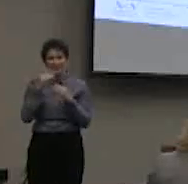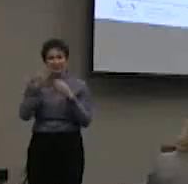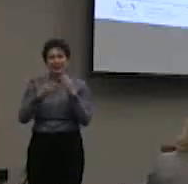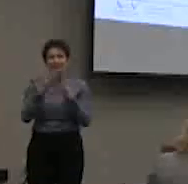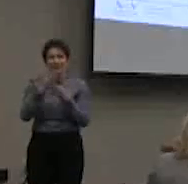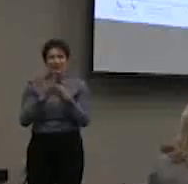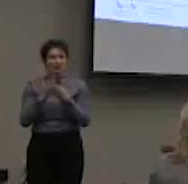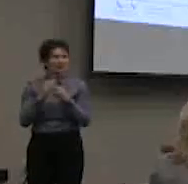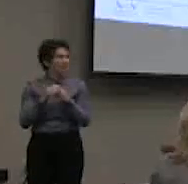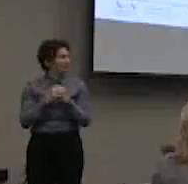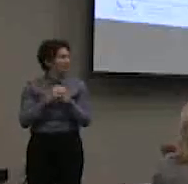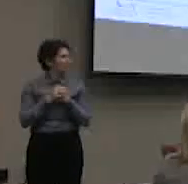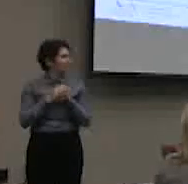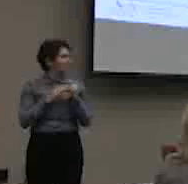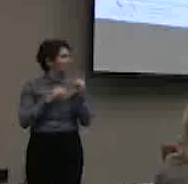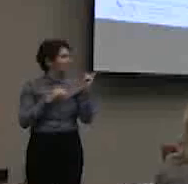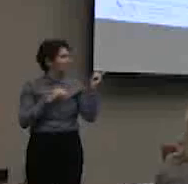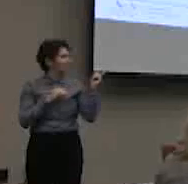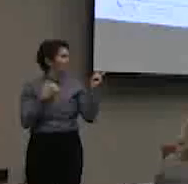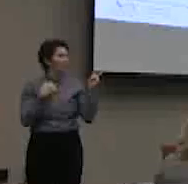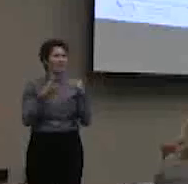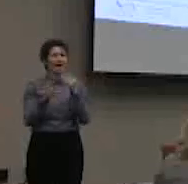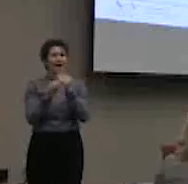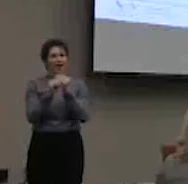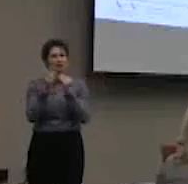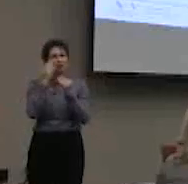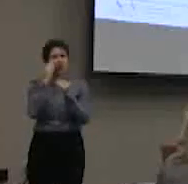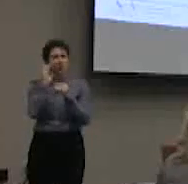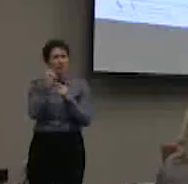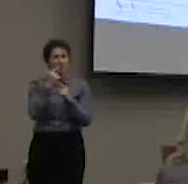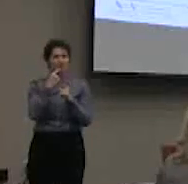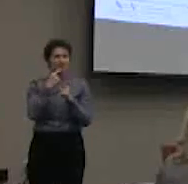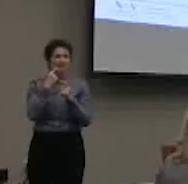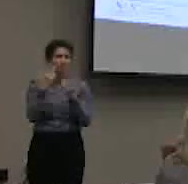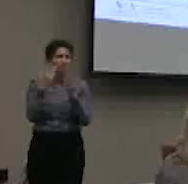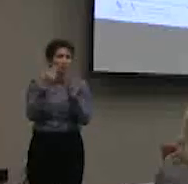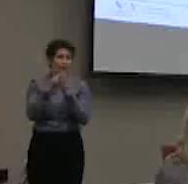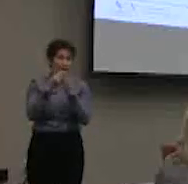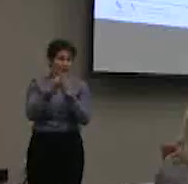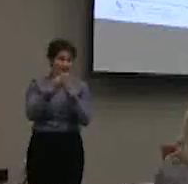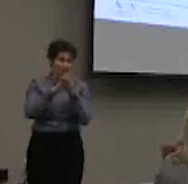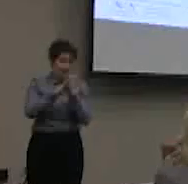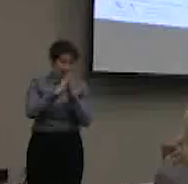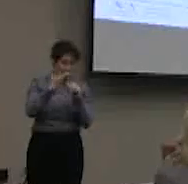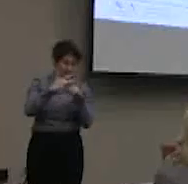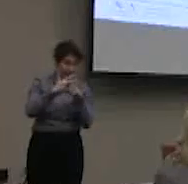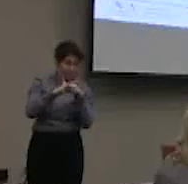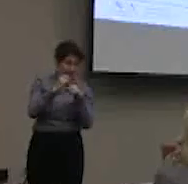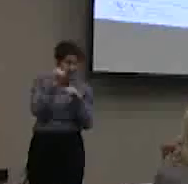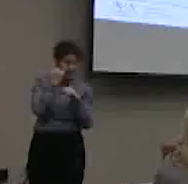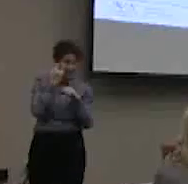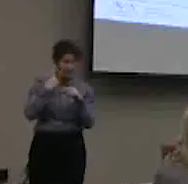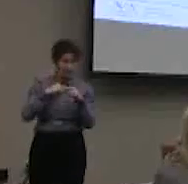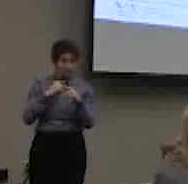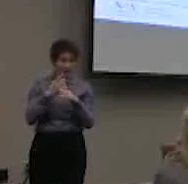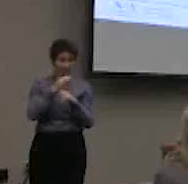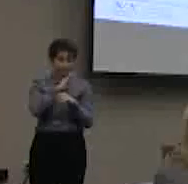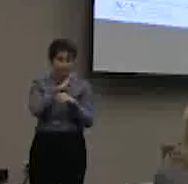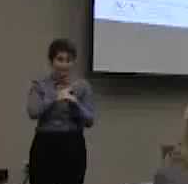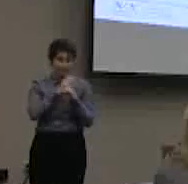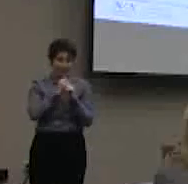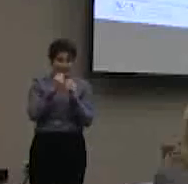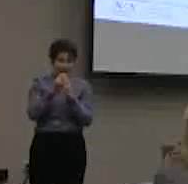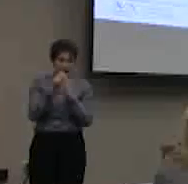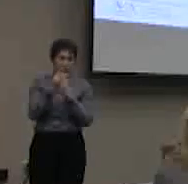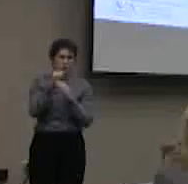I think Monique, you're also saying, like, once funding becomes available, if LA Vita 3 comes up with funding, who would be selected to get the funding? I